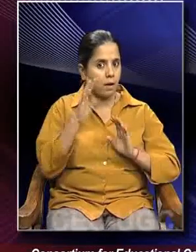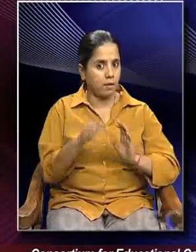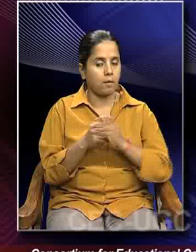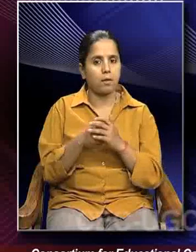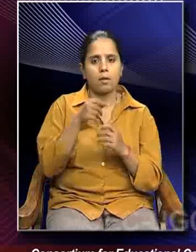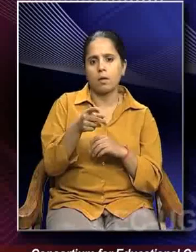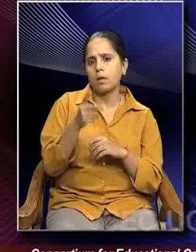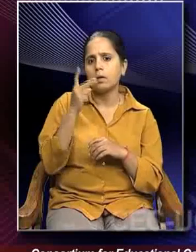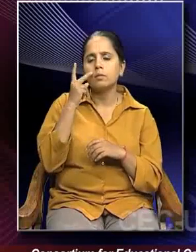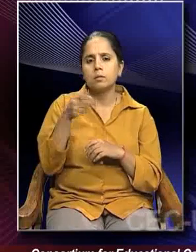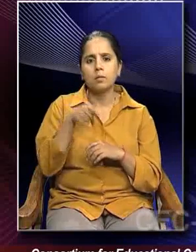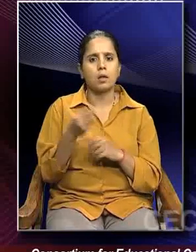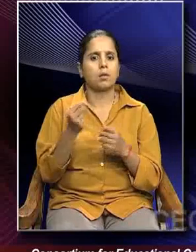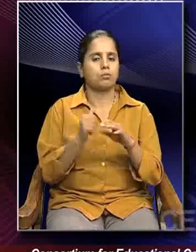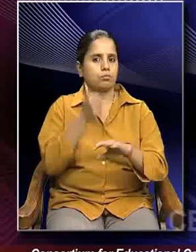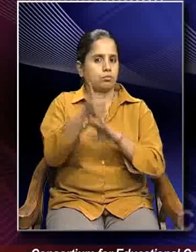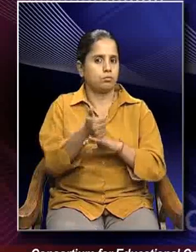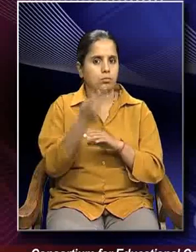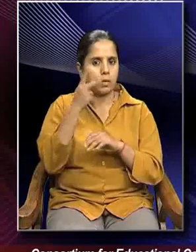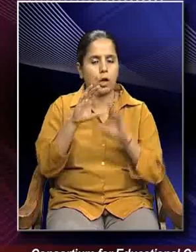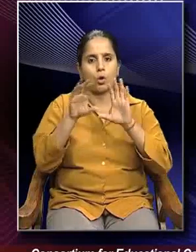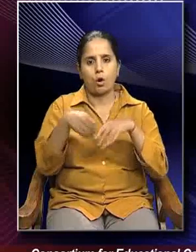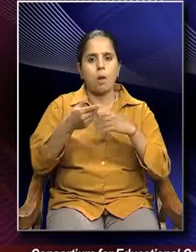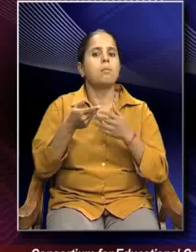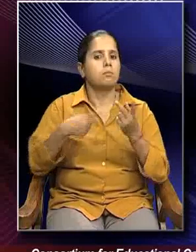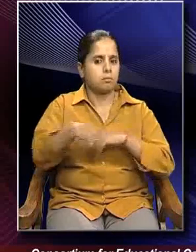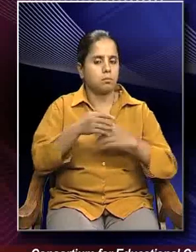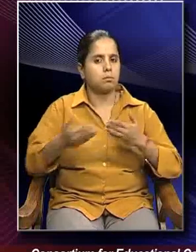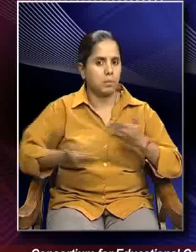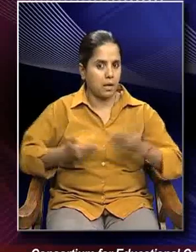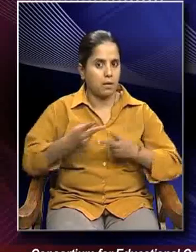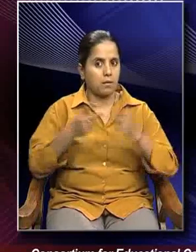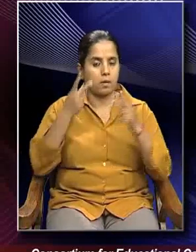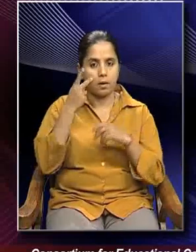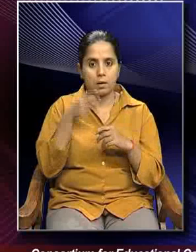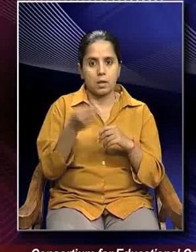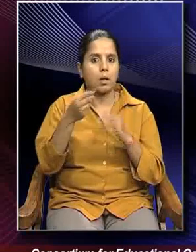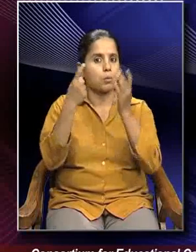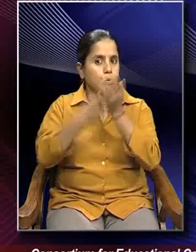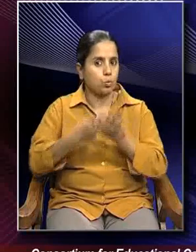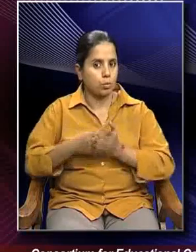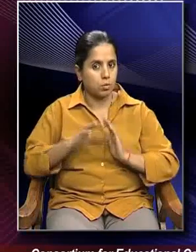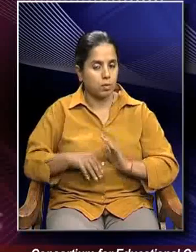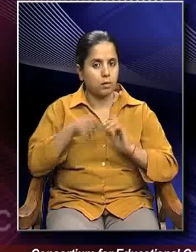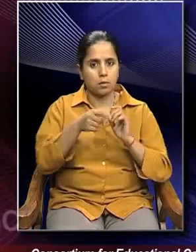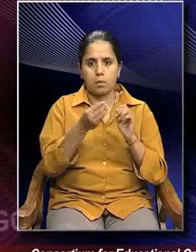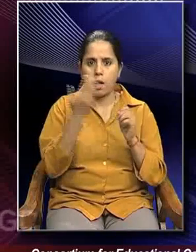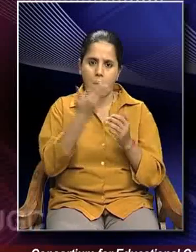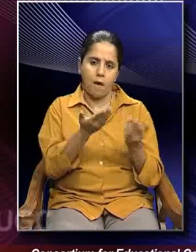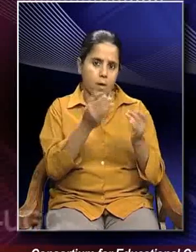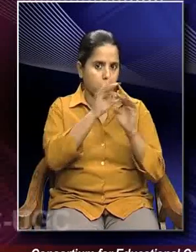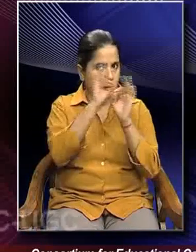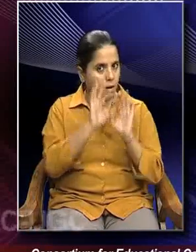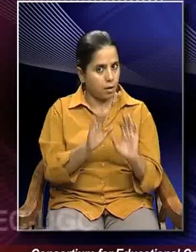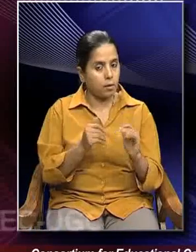an setup or a group behavior where there is a set of rules which is already existing,